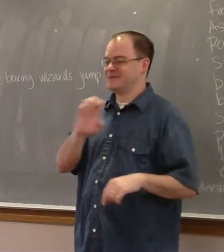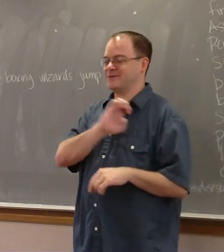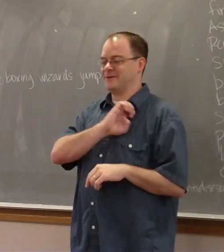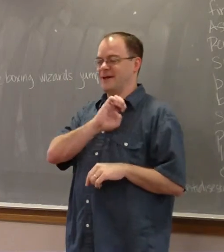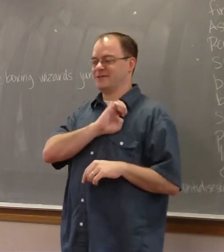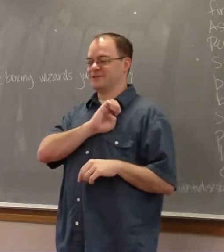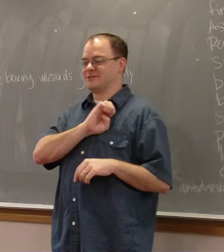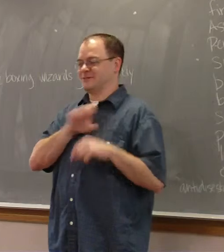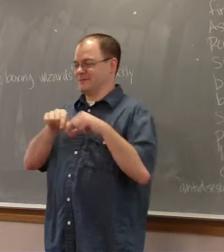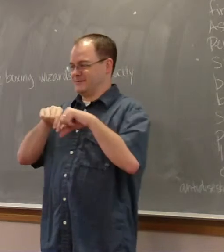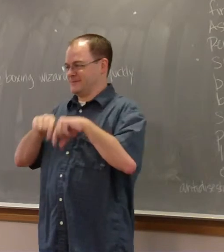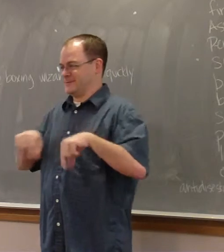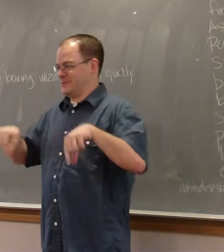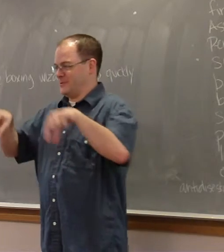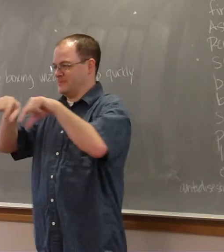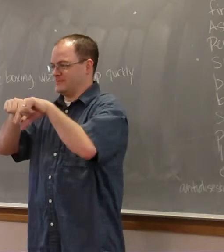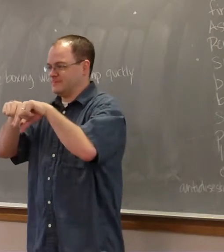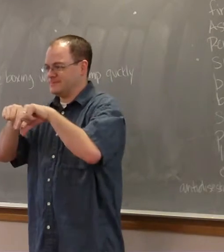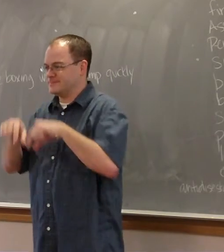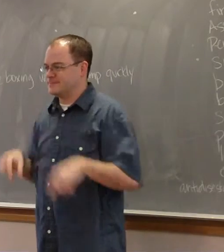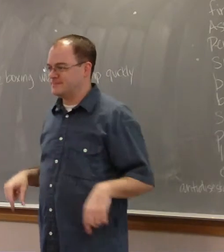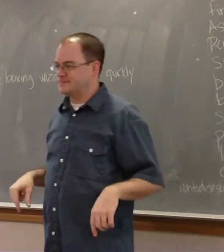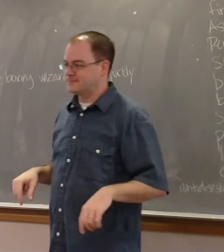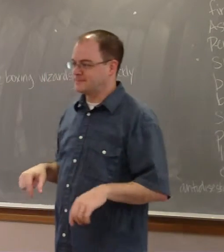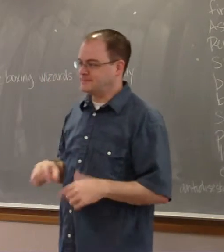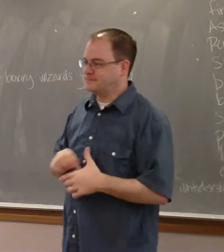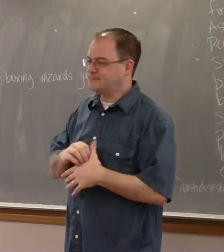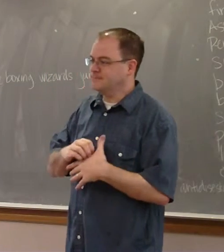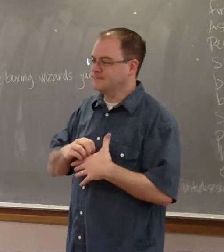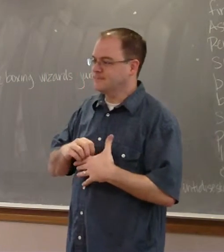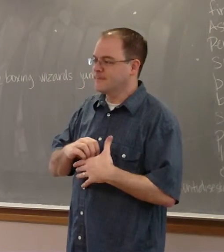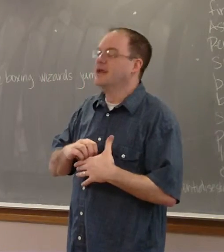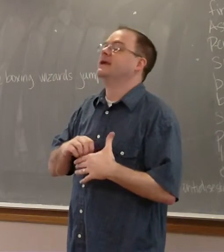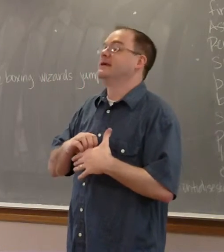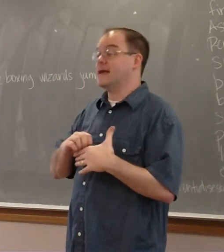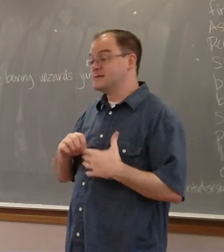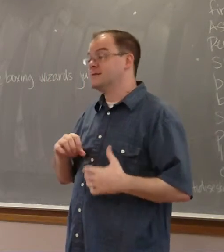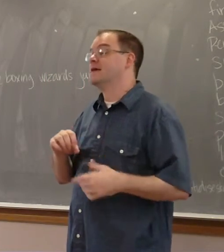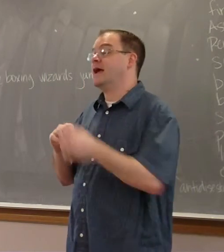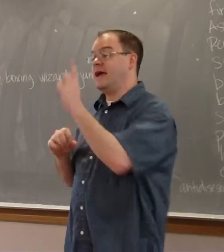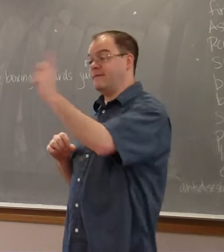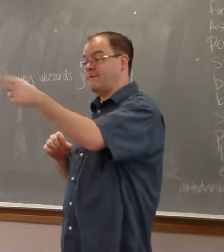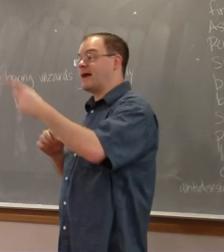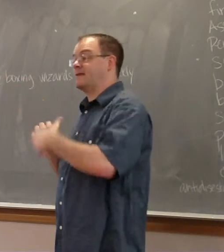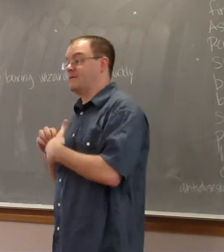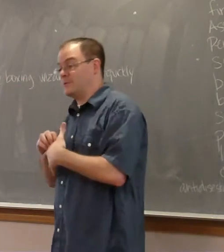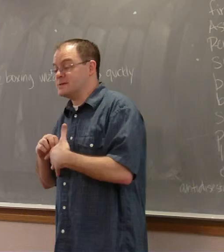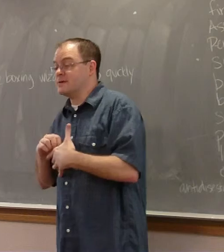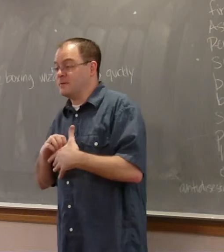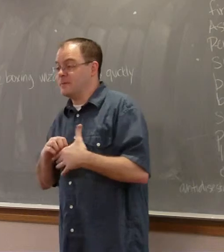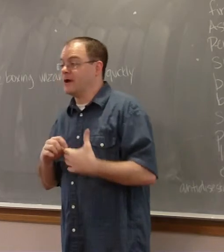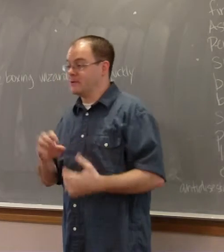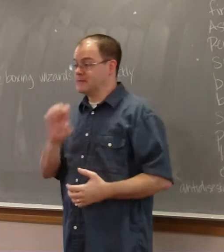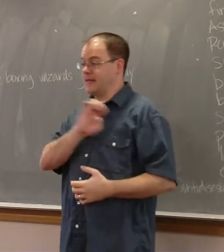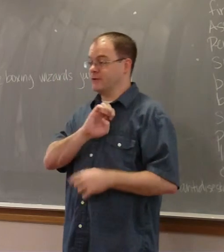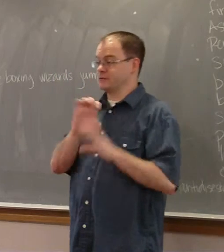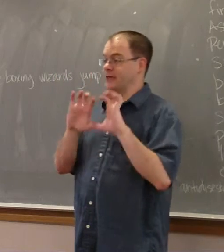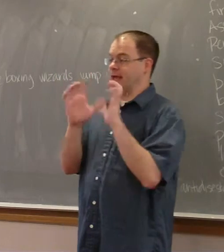So, elders So quorum. maybe you could do class or something if you're talking to an Yes. investigator. In fact, if it was a non-member, I would say elders